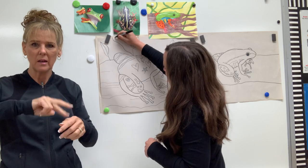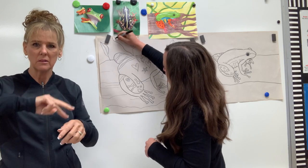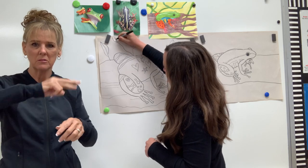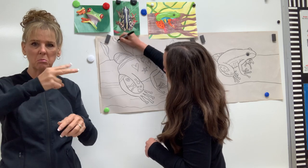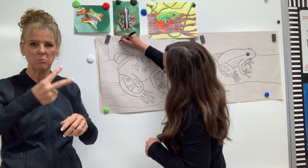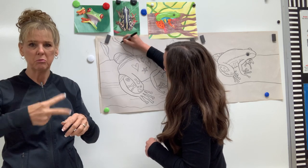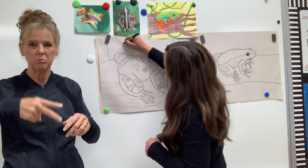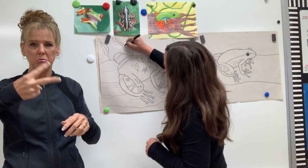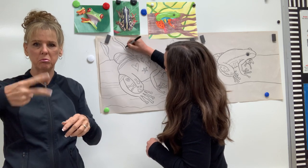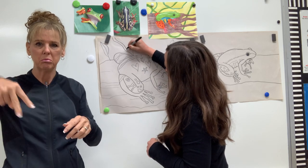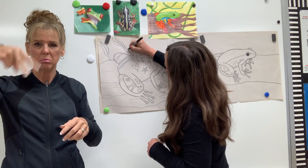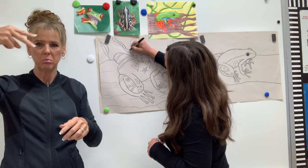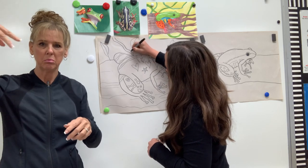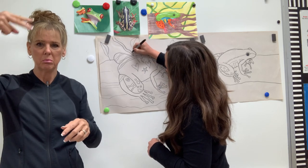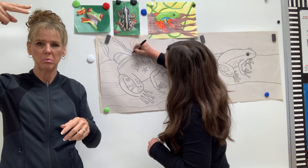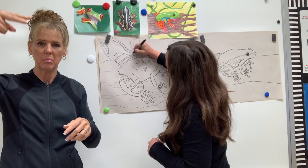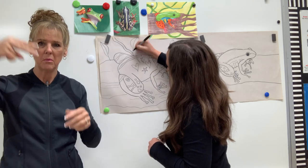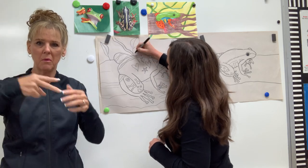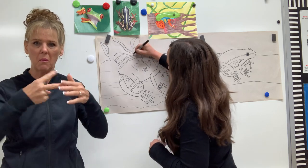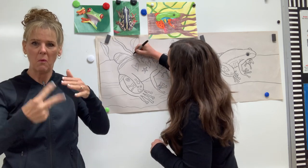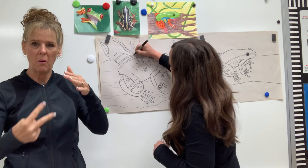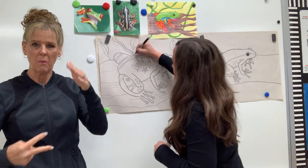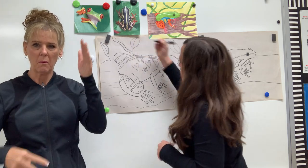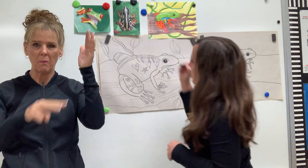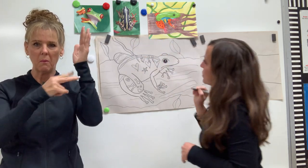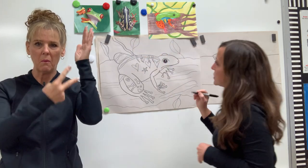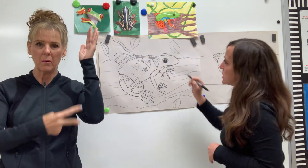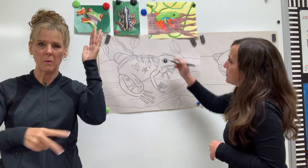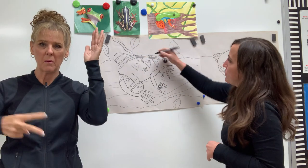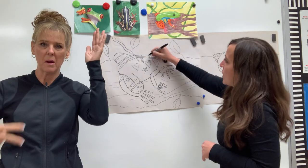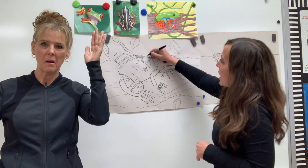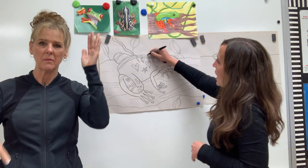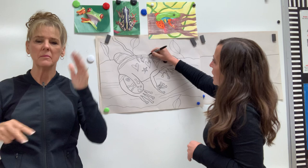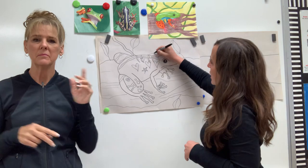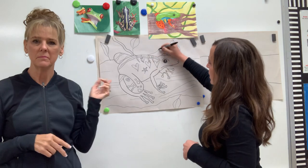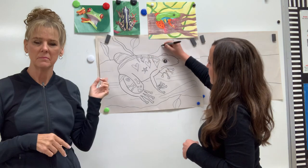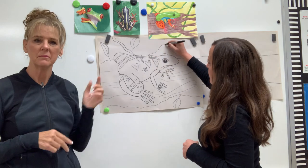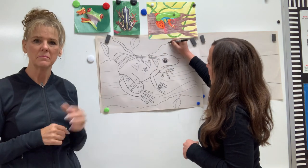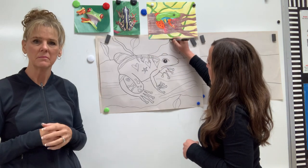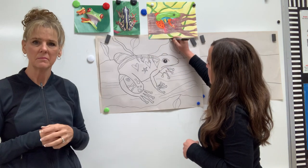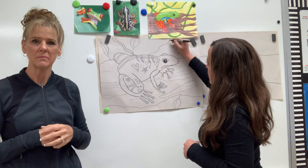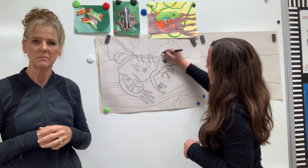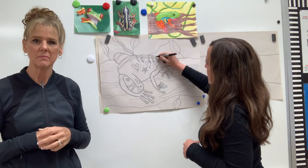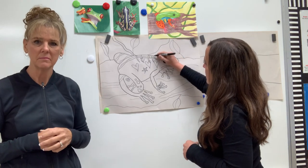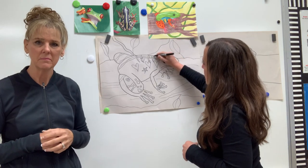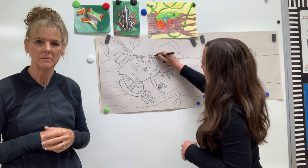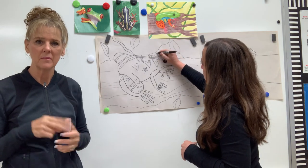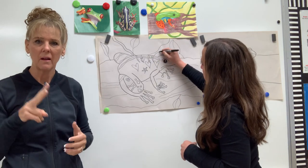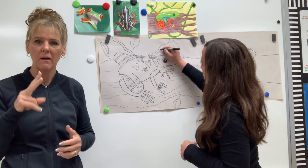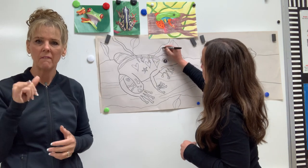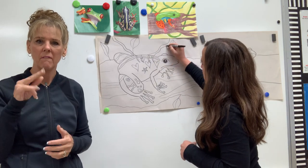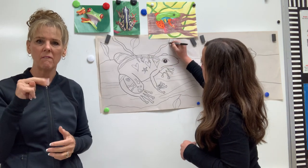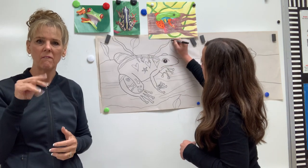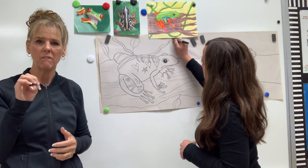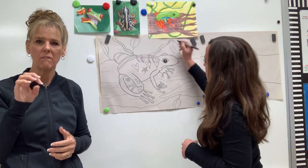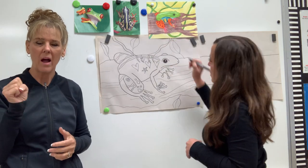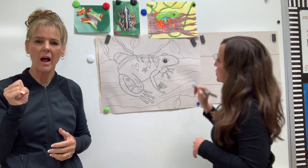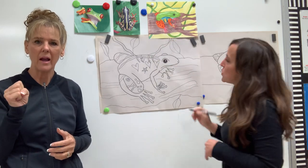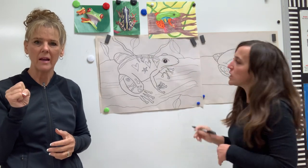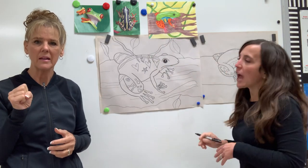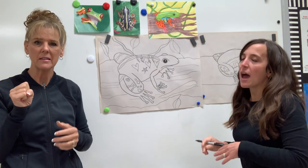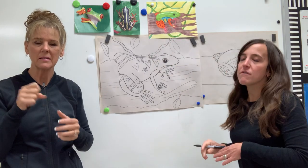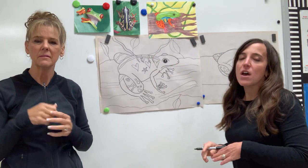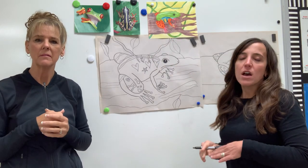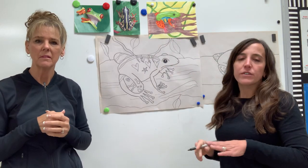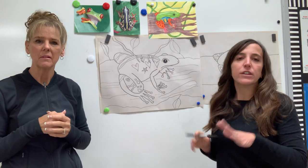skinny bumpy line and just double it really close. And I could have vines hanging in the background. You guys remember